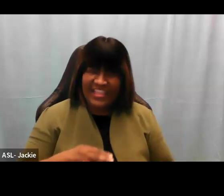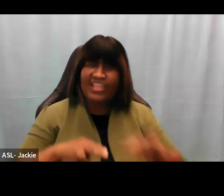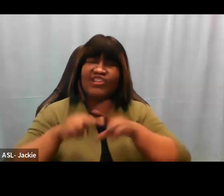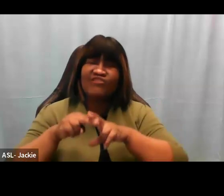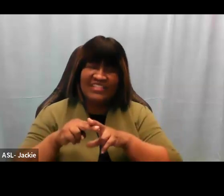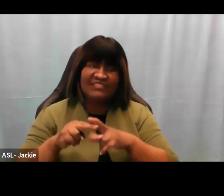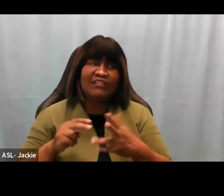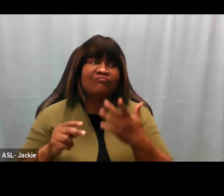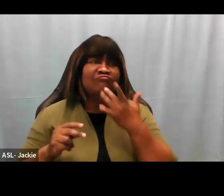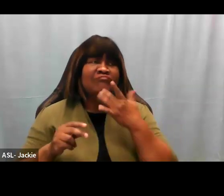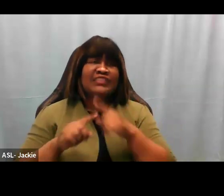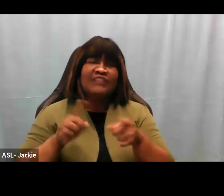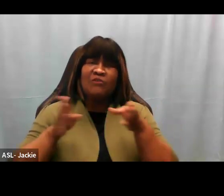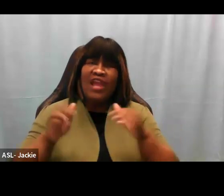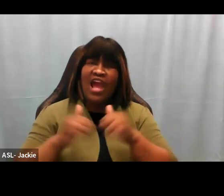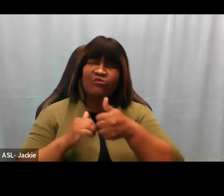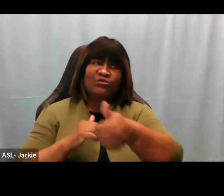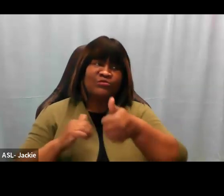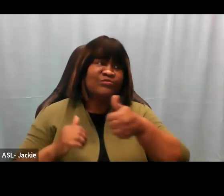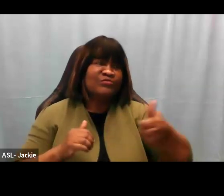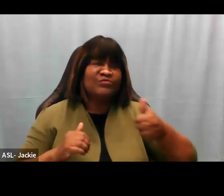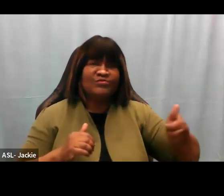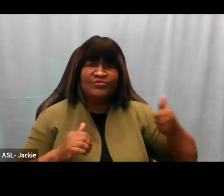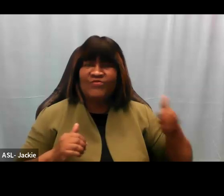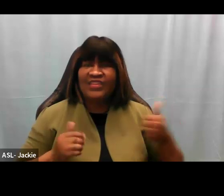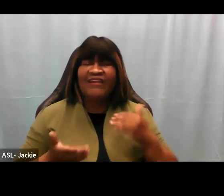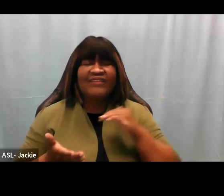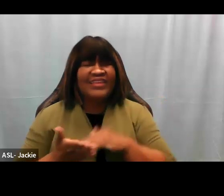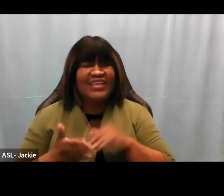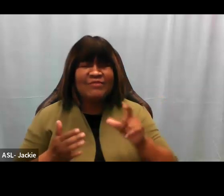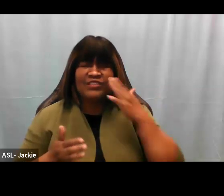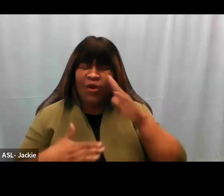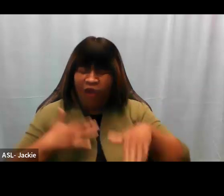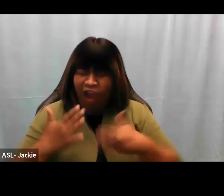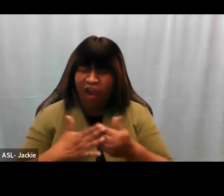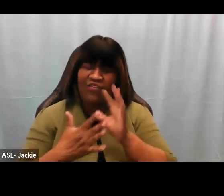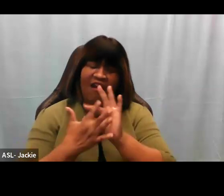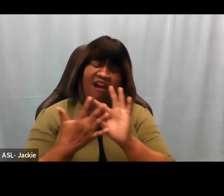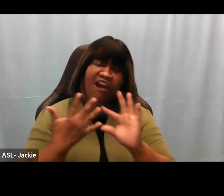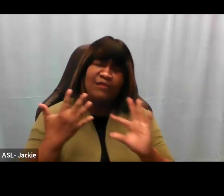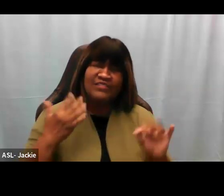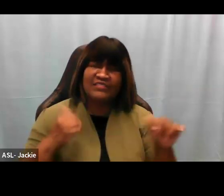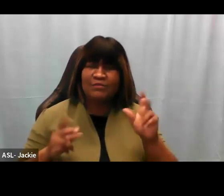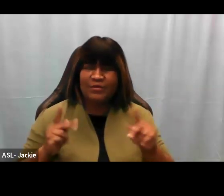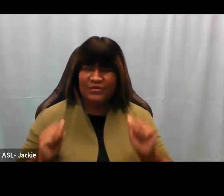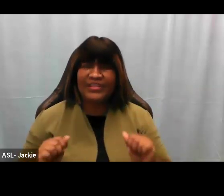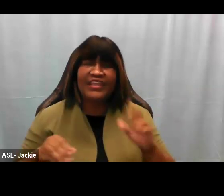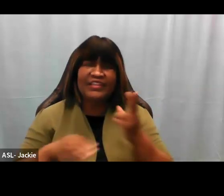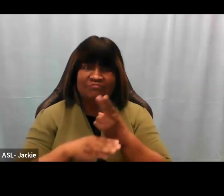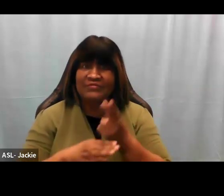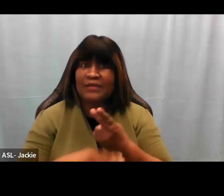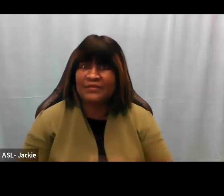for people. So you really need to know, again, of all those options that are available that people can tap